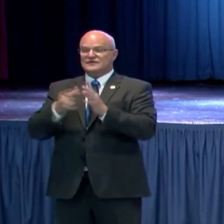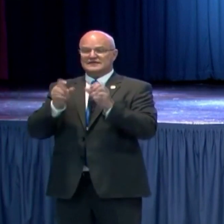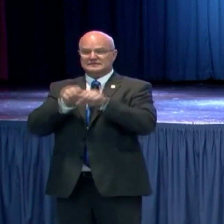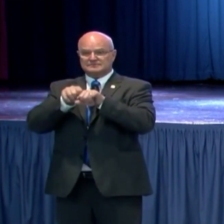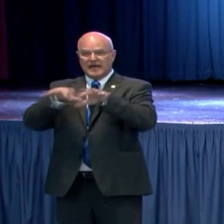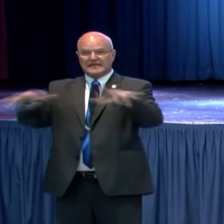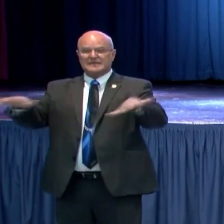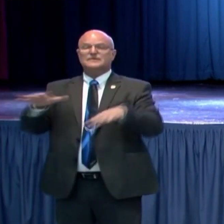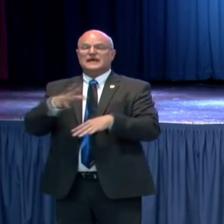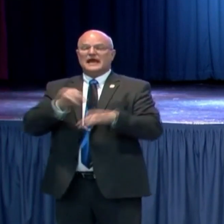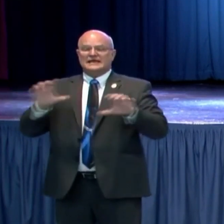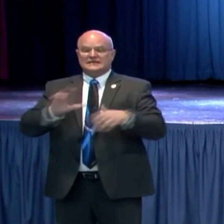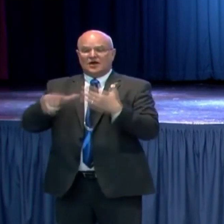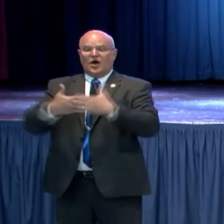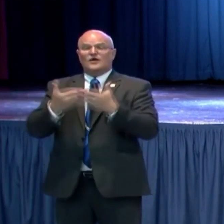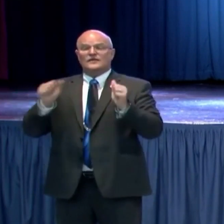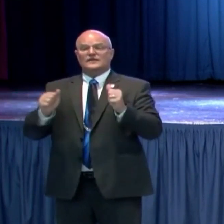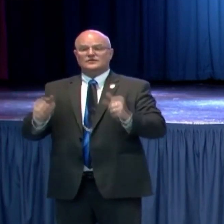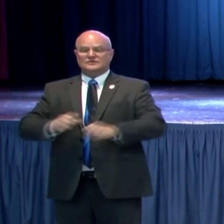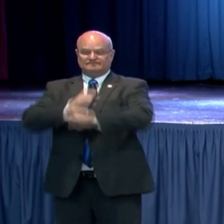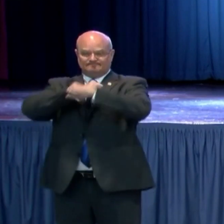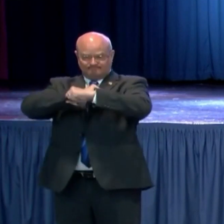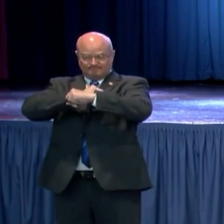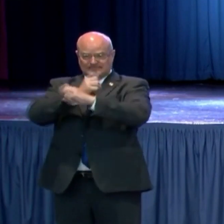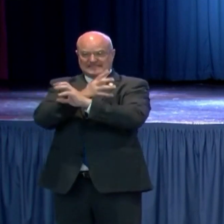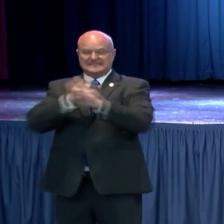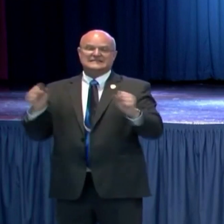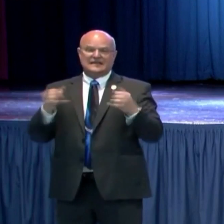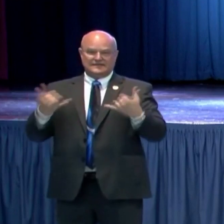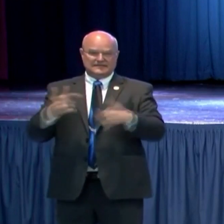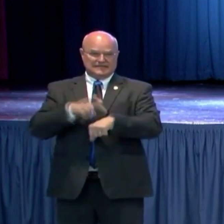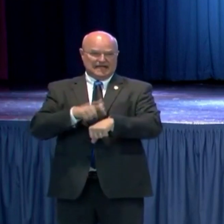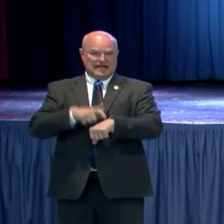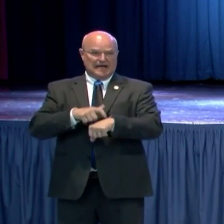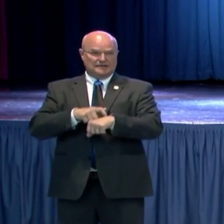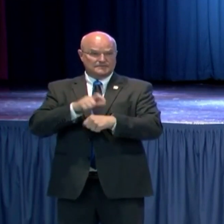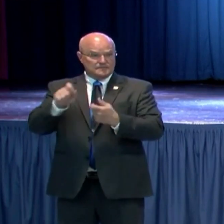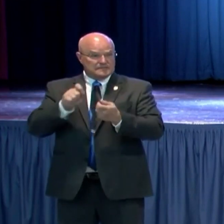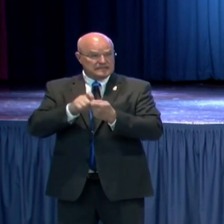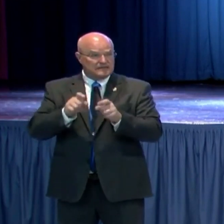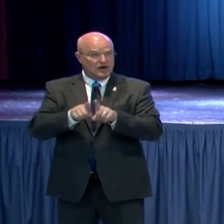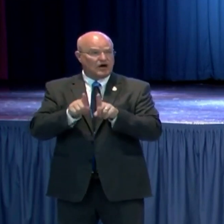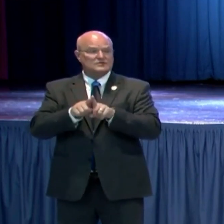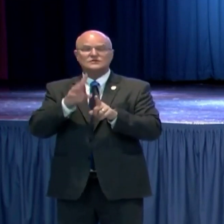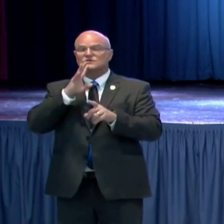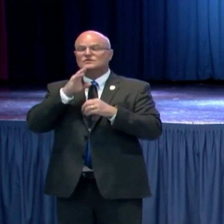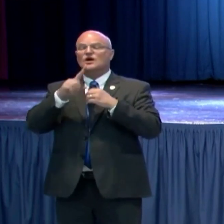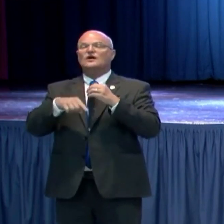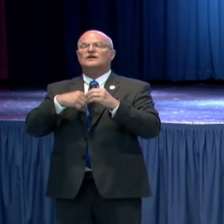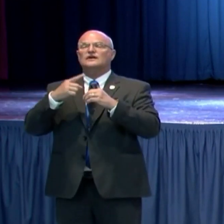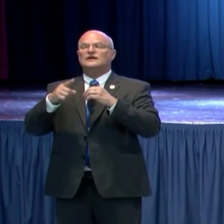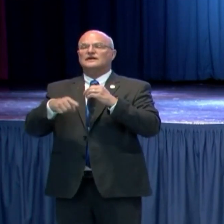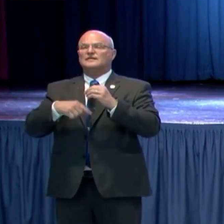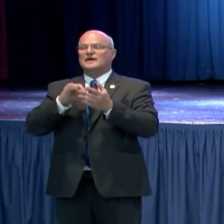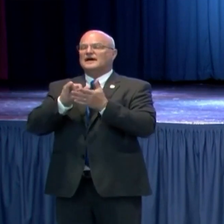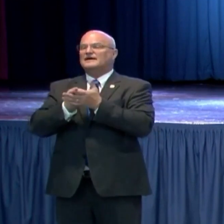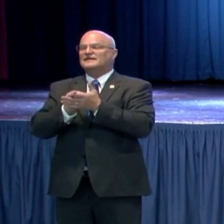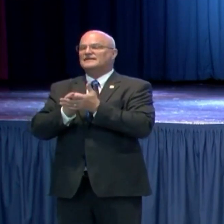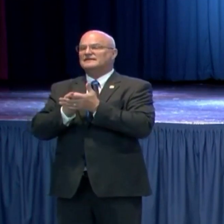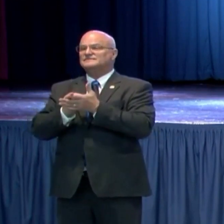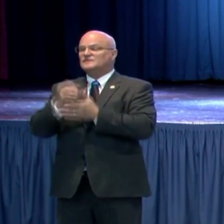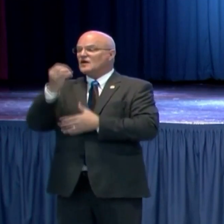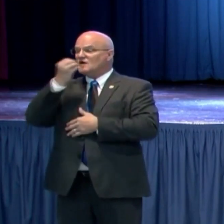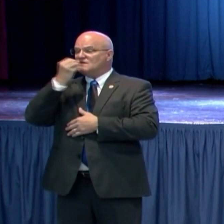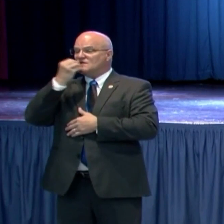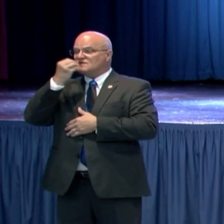and did all that they could to be safe during this time. Specifically, we also want to talk about the